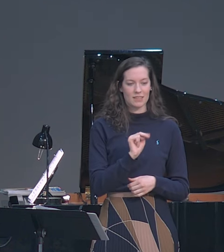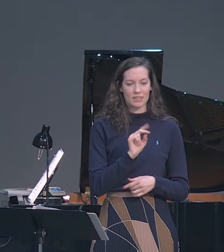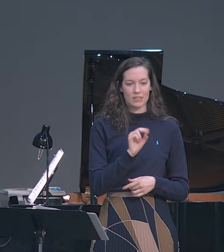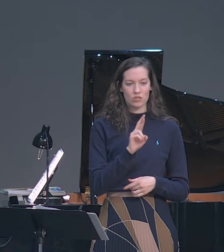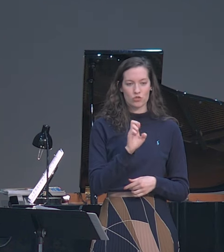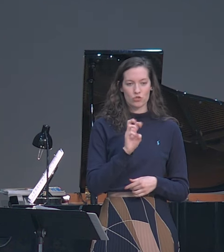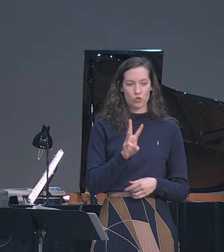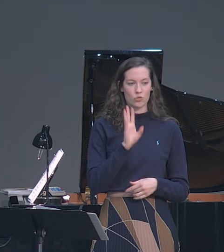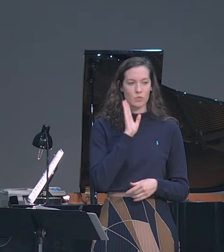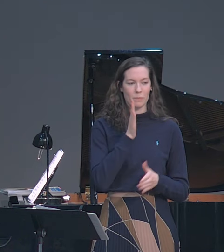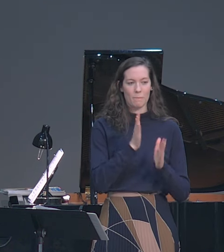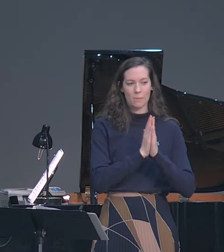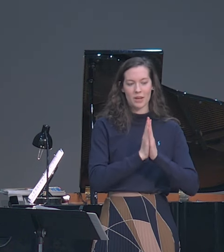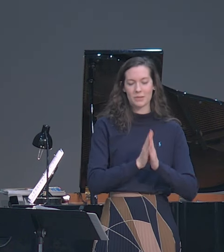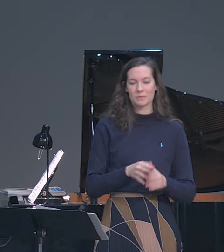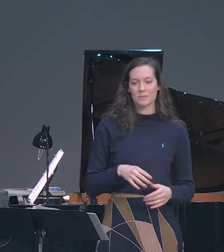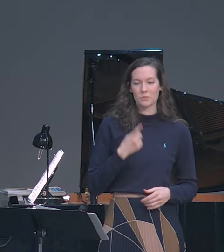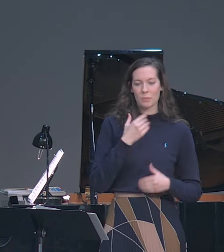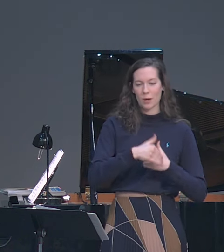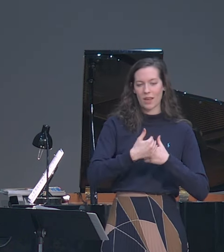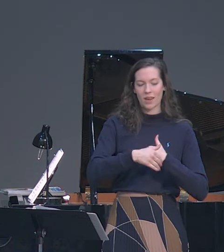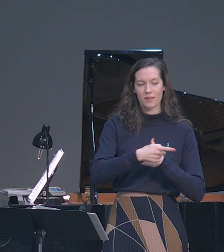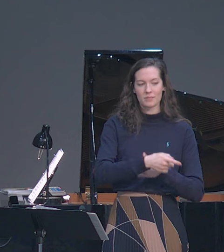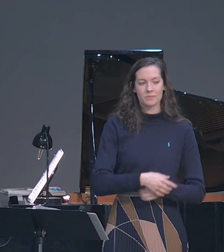we eat together.